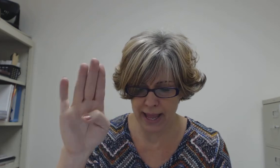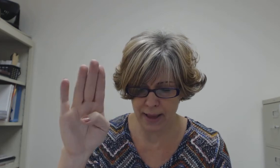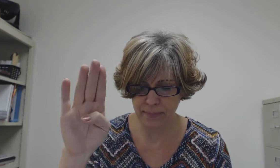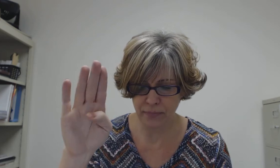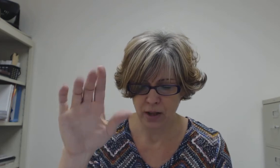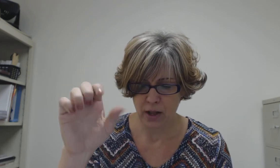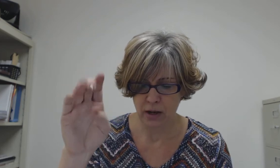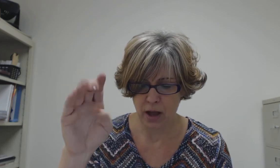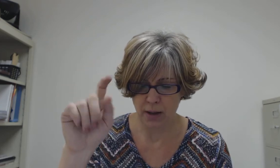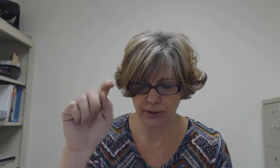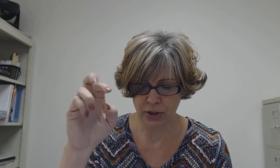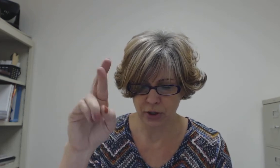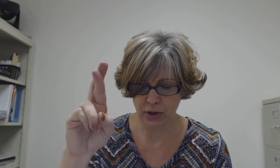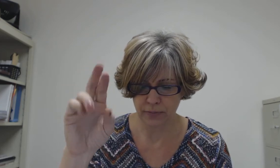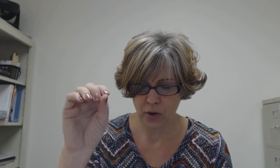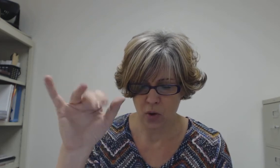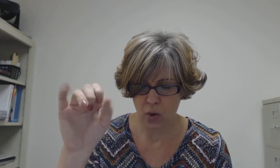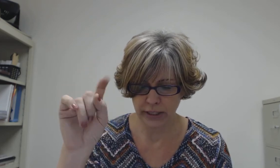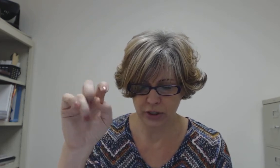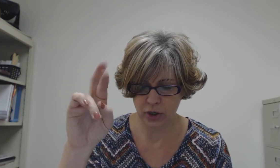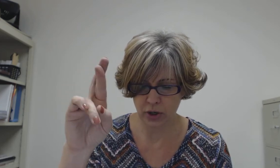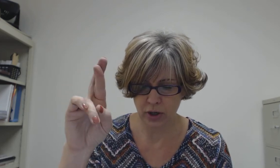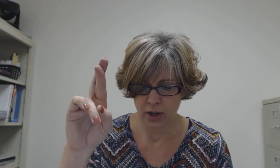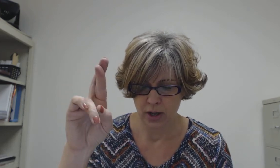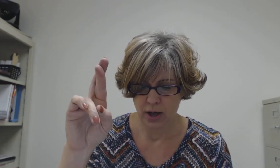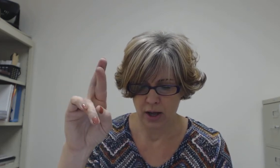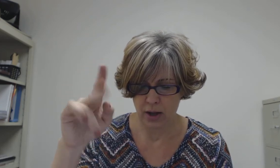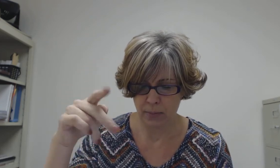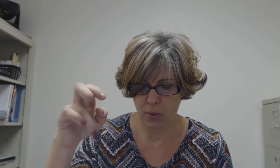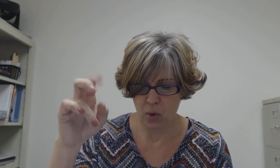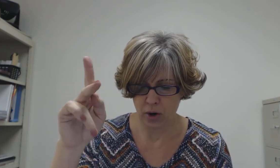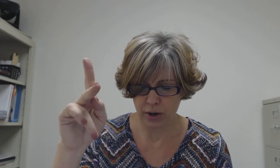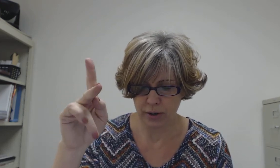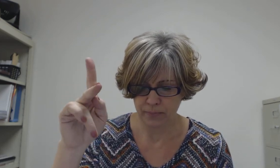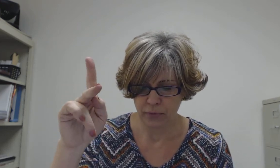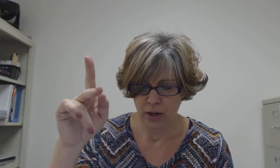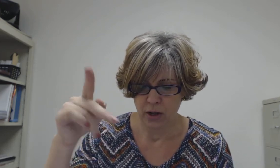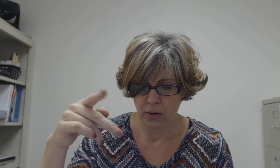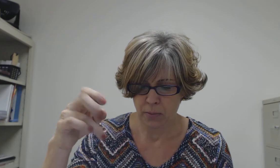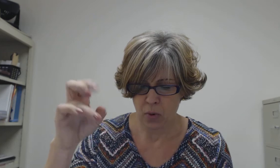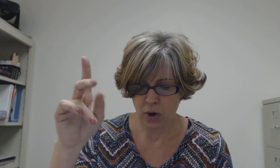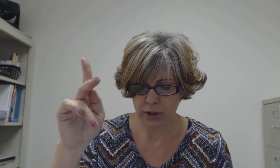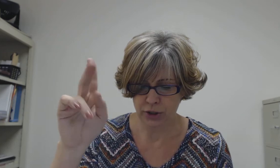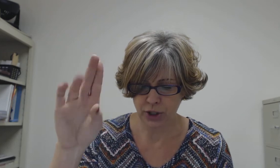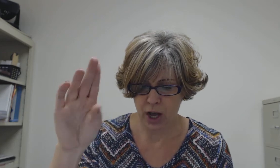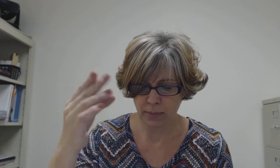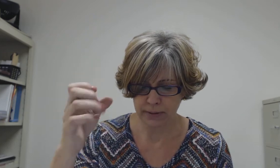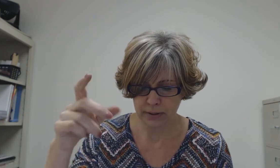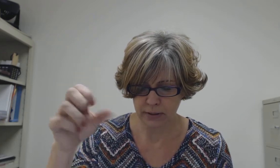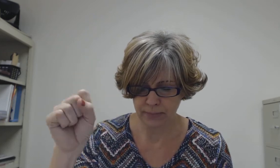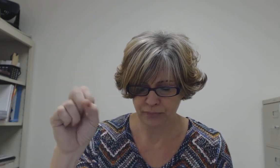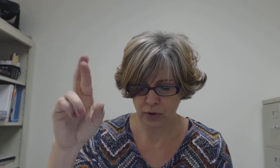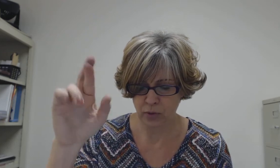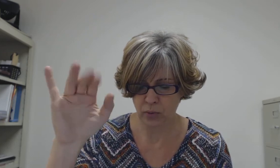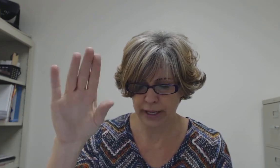lamb, lobster, oyster, pork, pork chops,